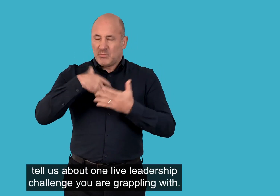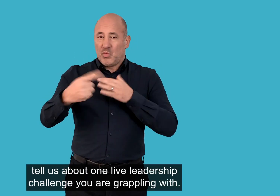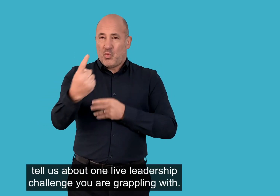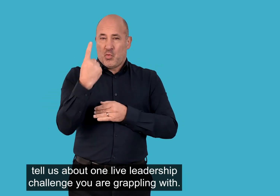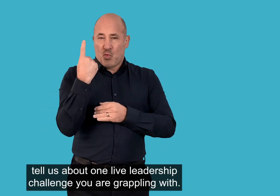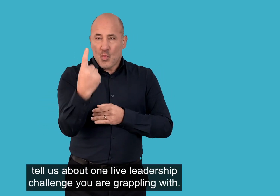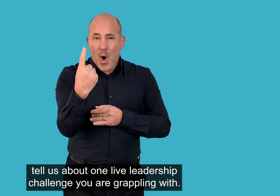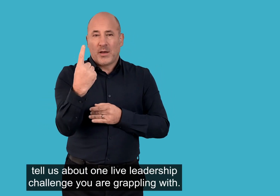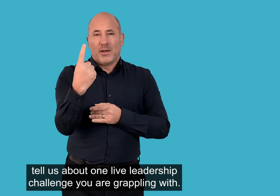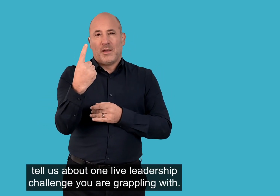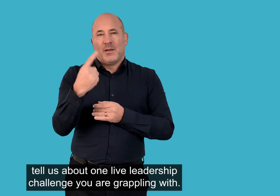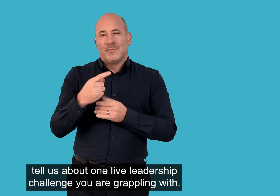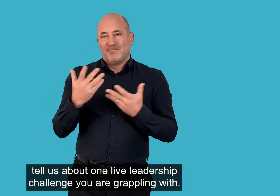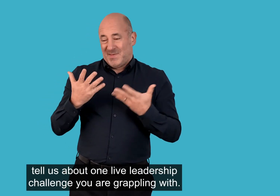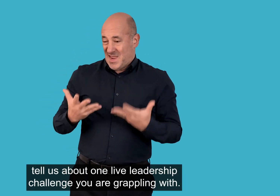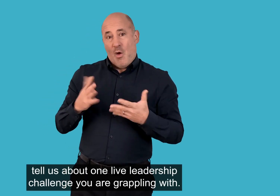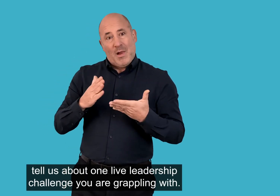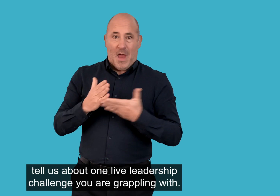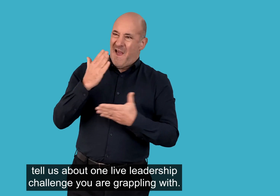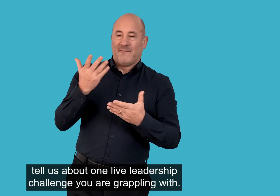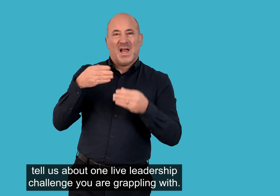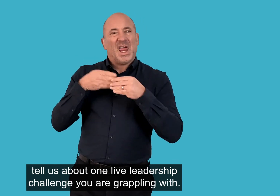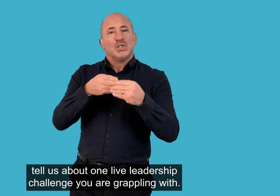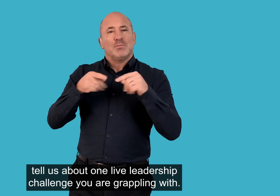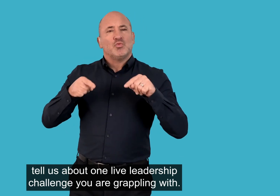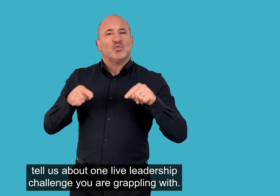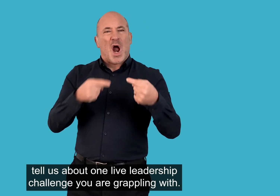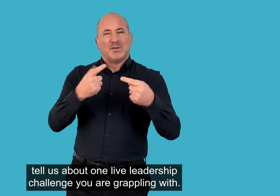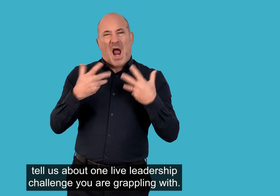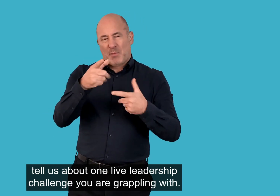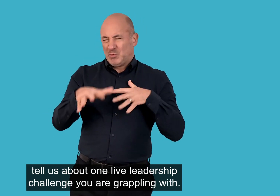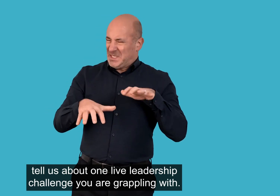Tell us about one live leadership challenge you are grappling with.